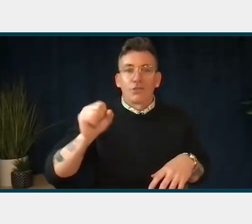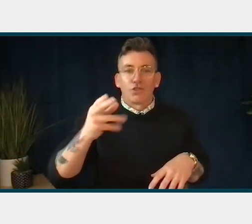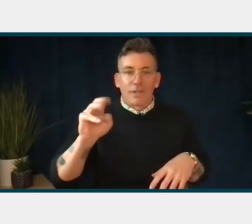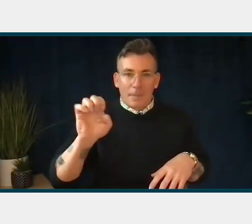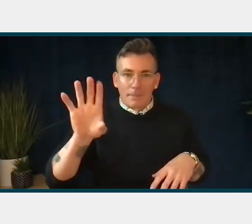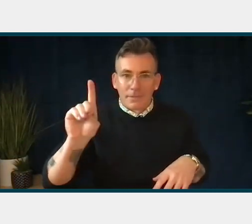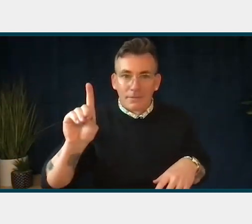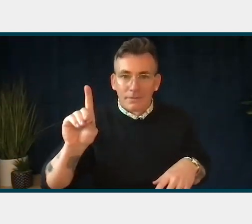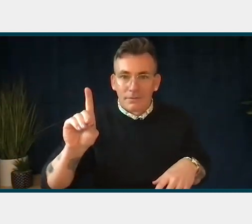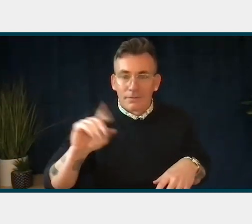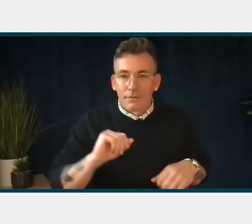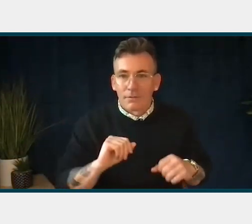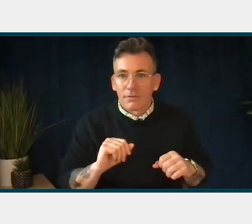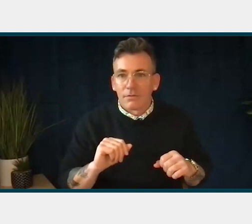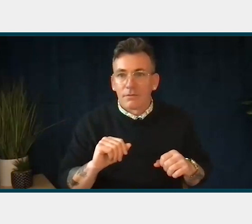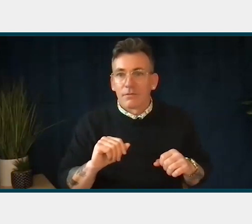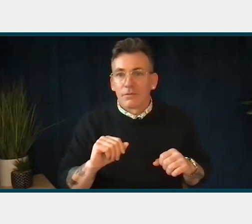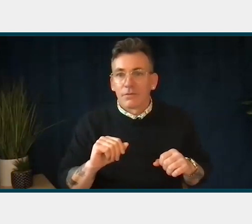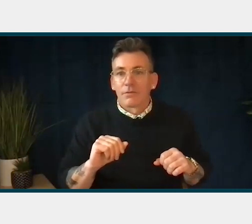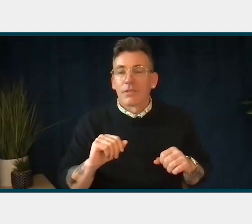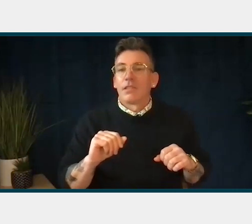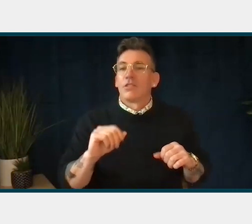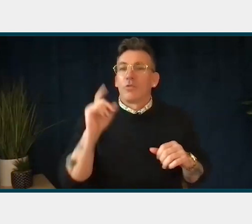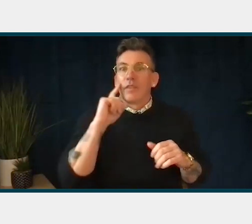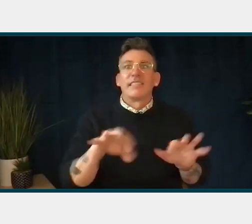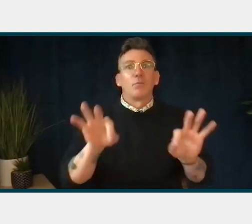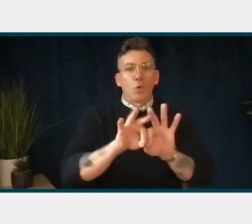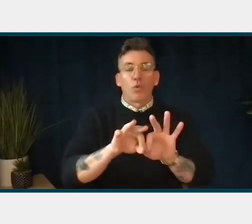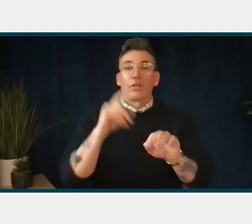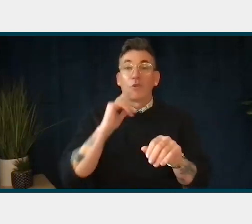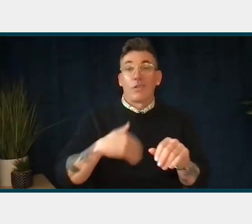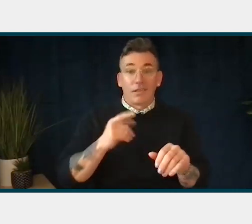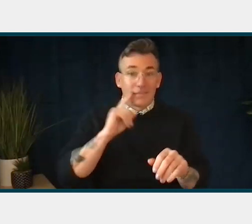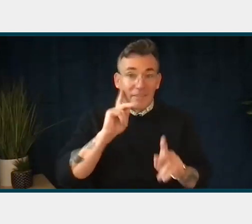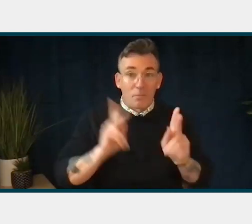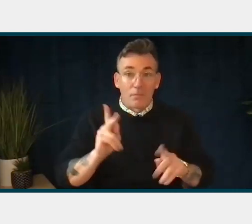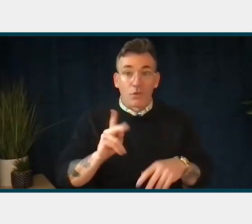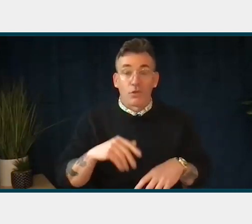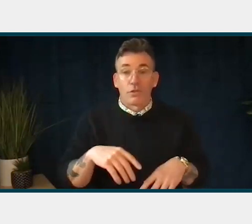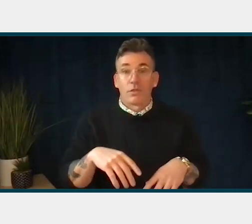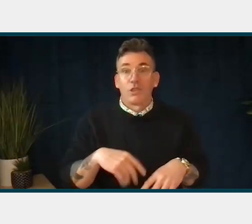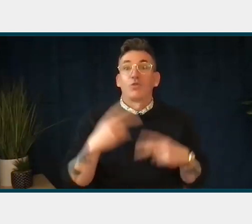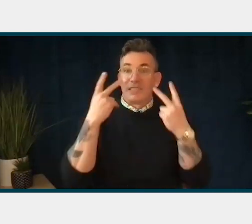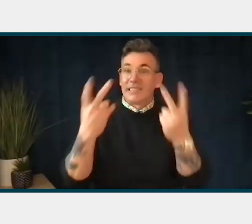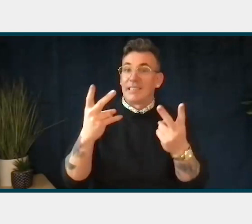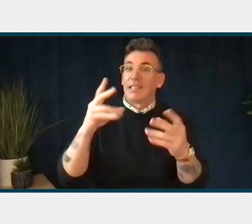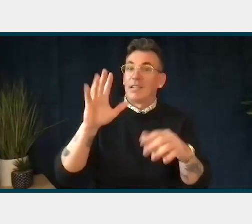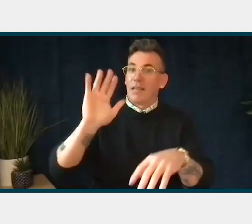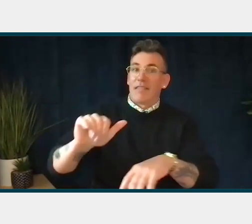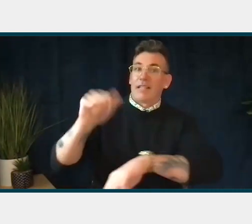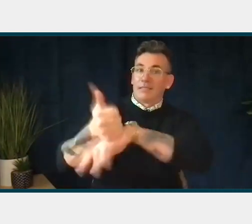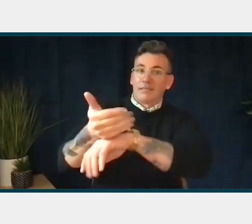do in an unashamed way. And so that's important for us as deaf